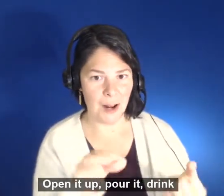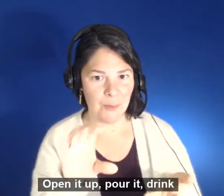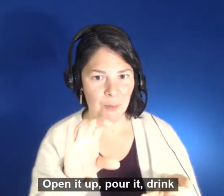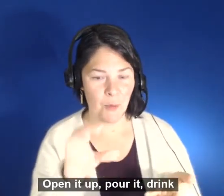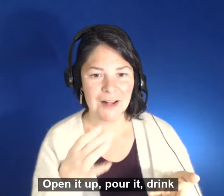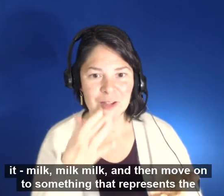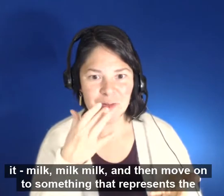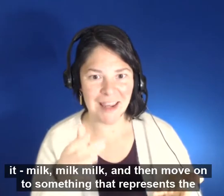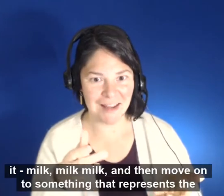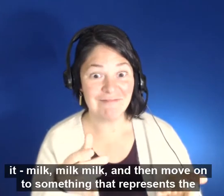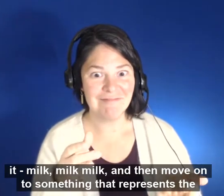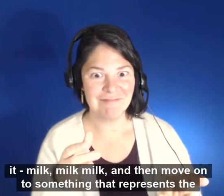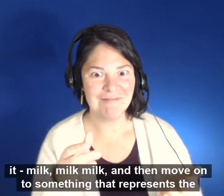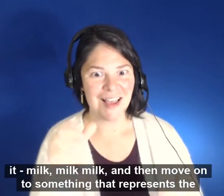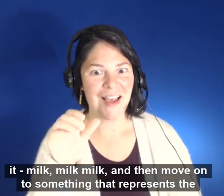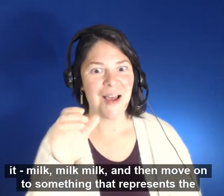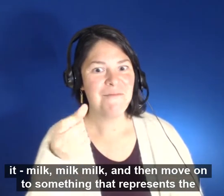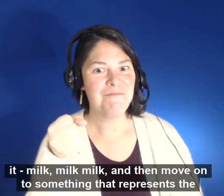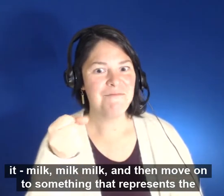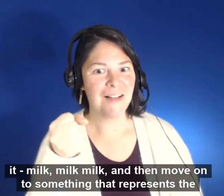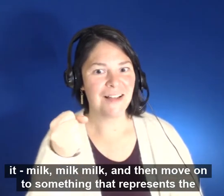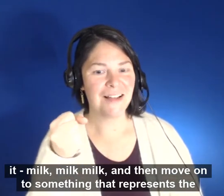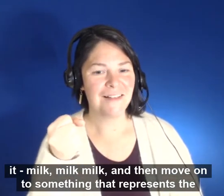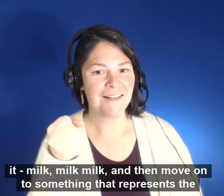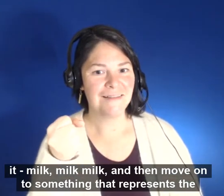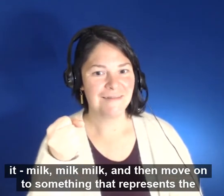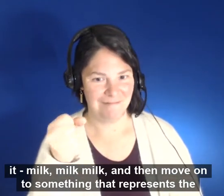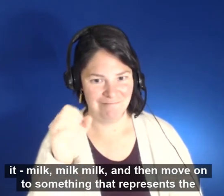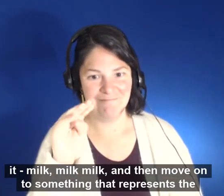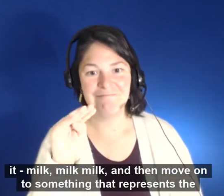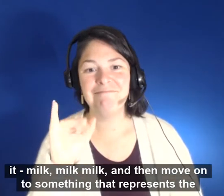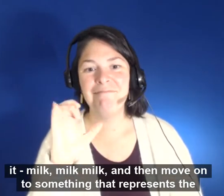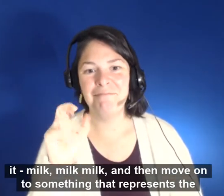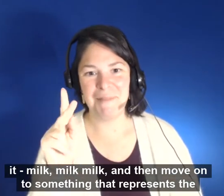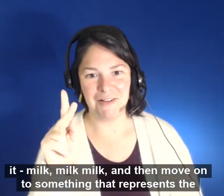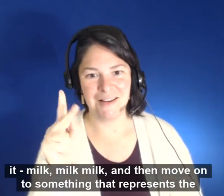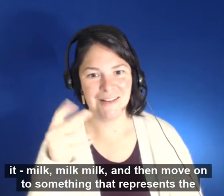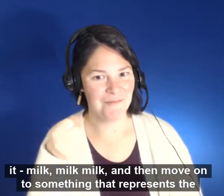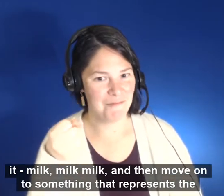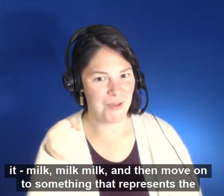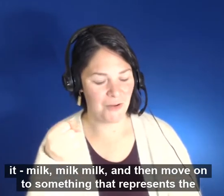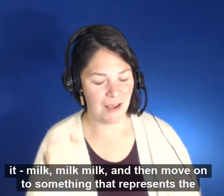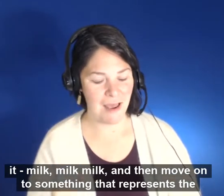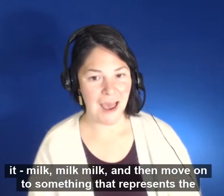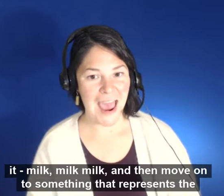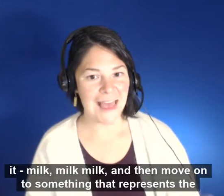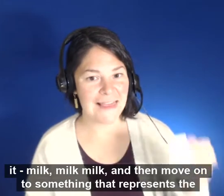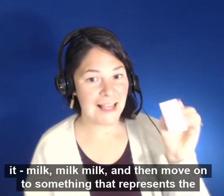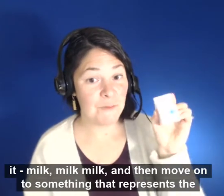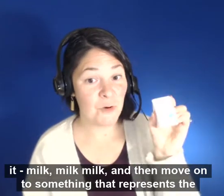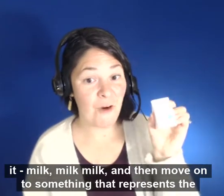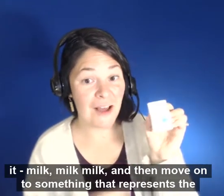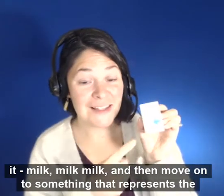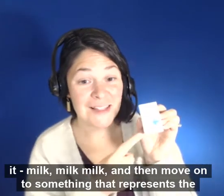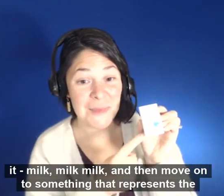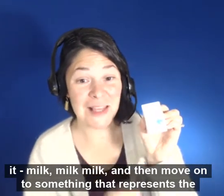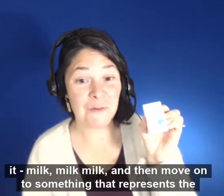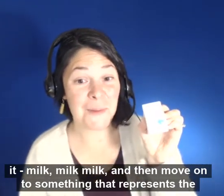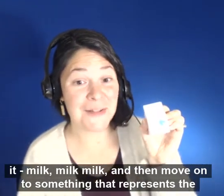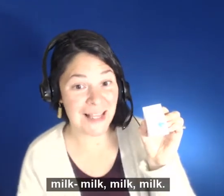up, pour it, drink it. Milk, milk, milk. And then move on to something that represents